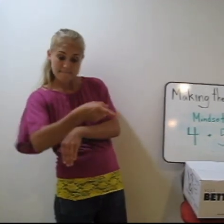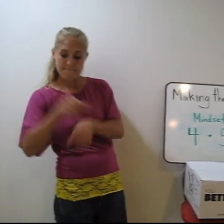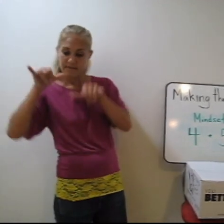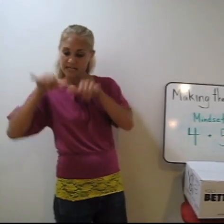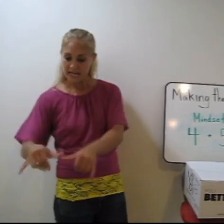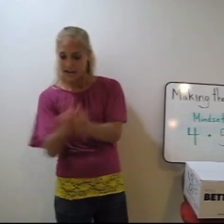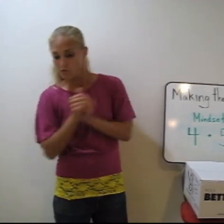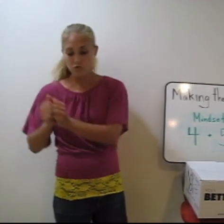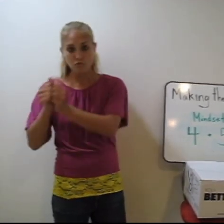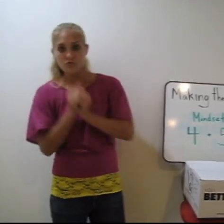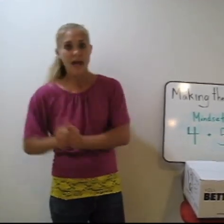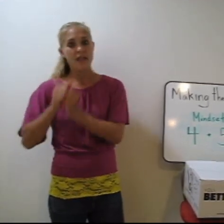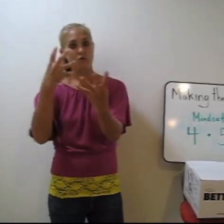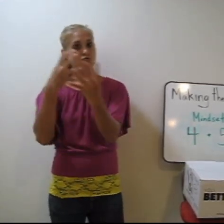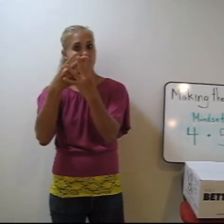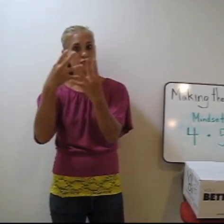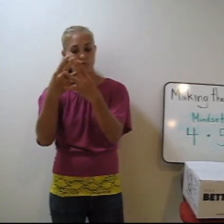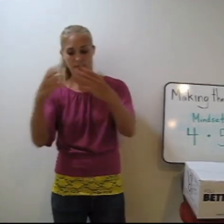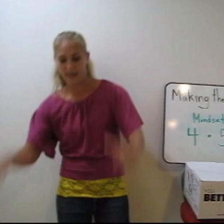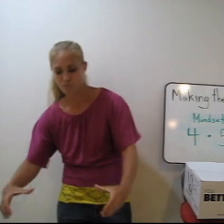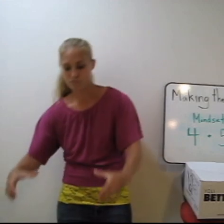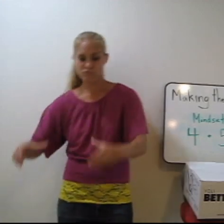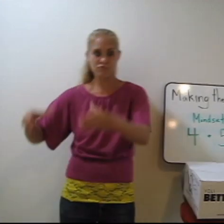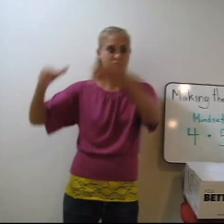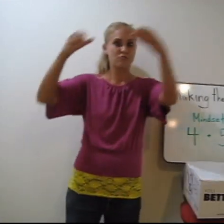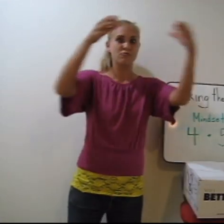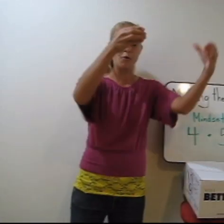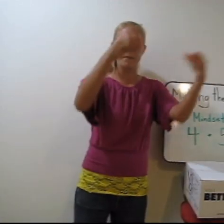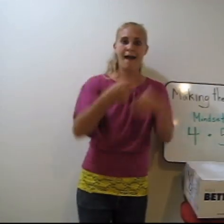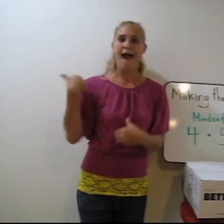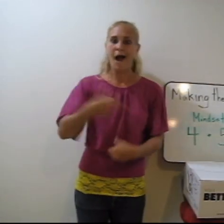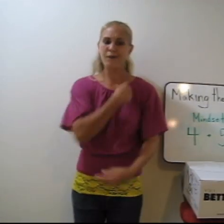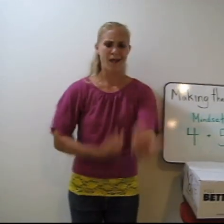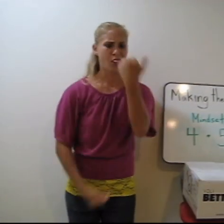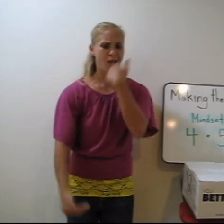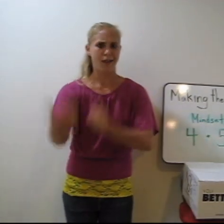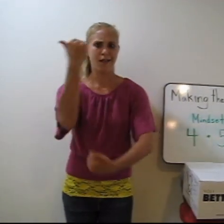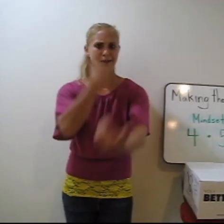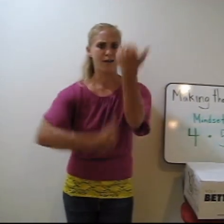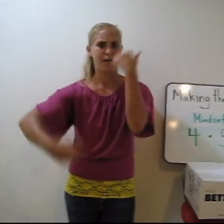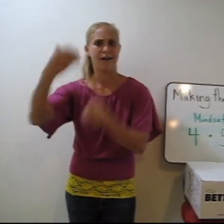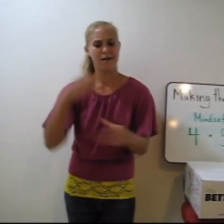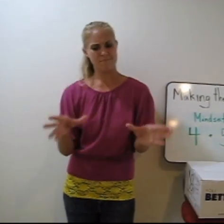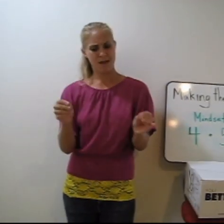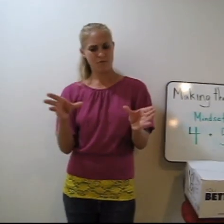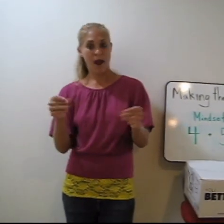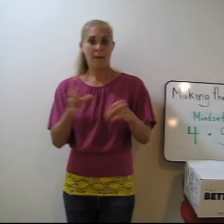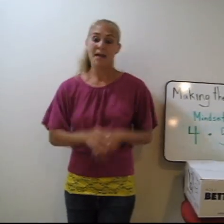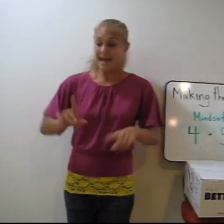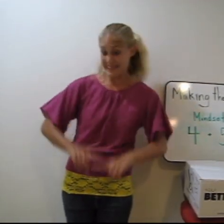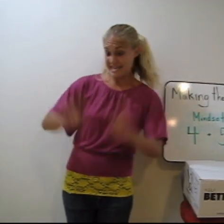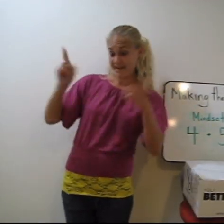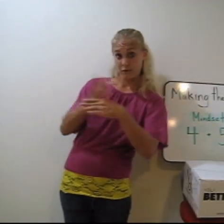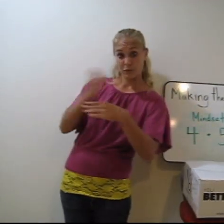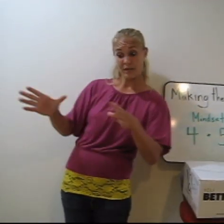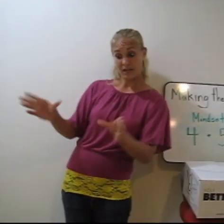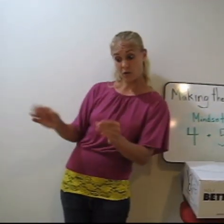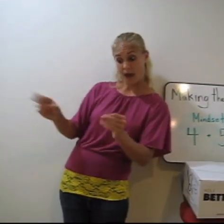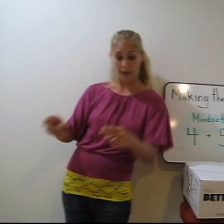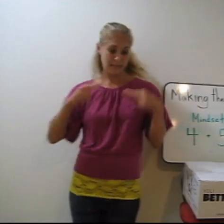the cage. The cage is hauled up, and it's dinner time on the pier. The chief difference between these crabs and humans